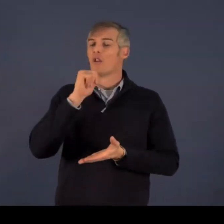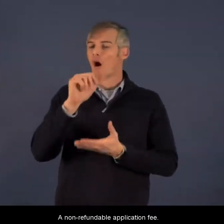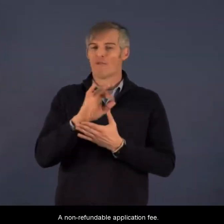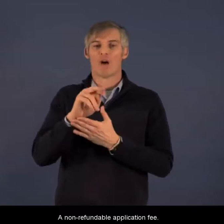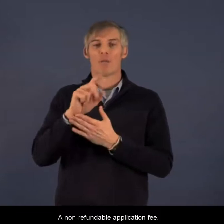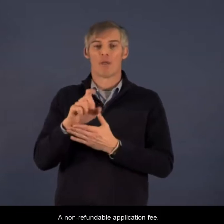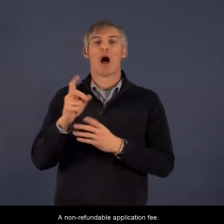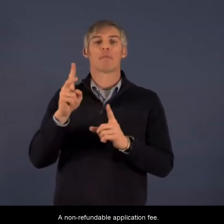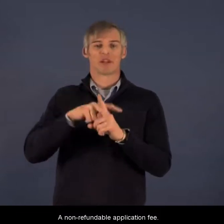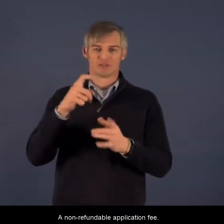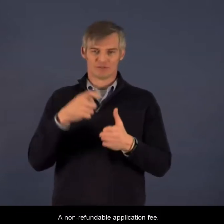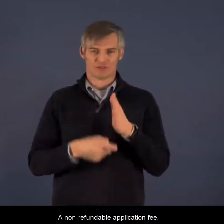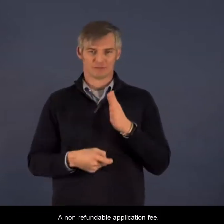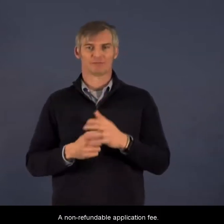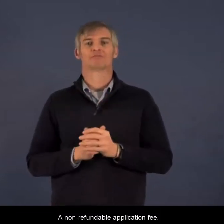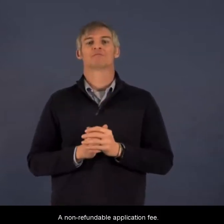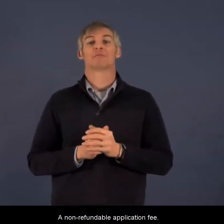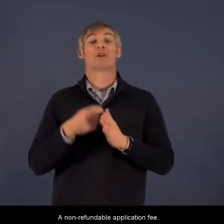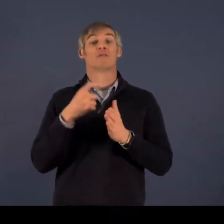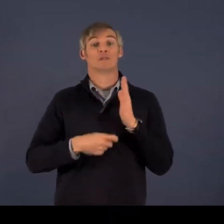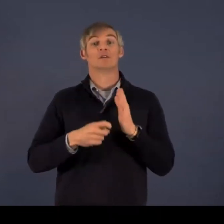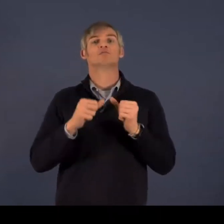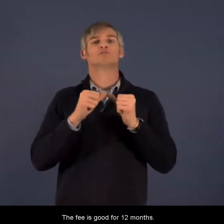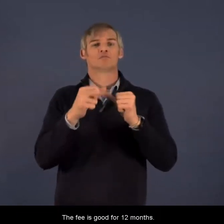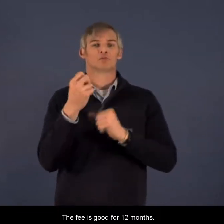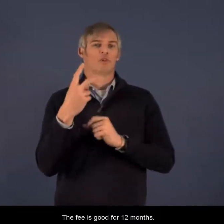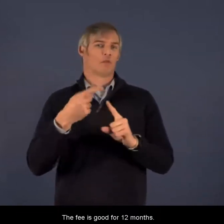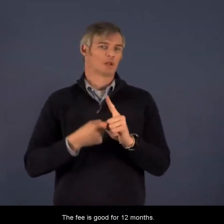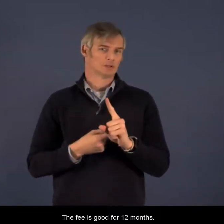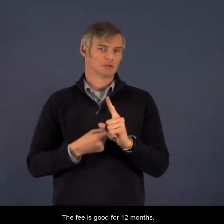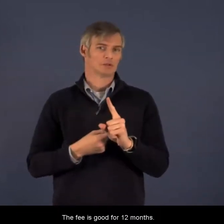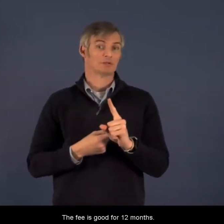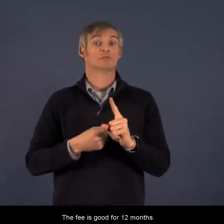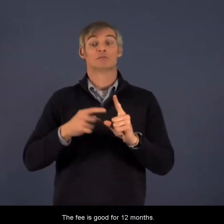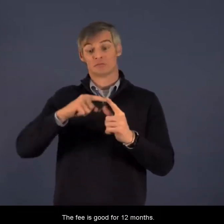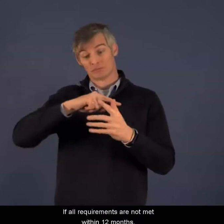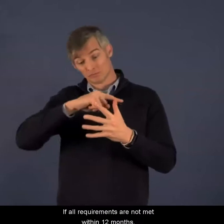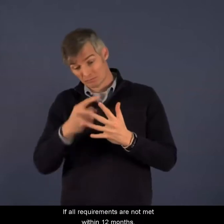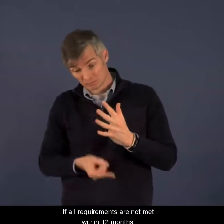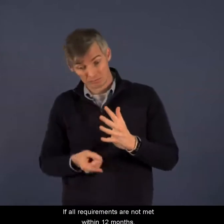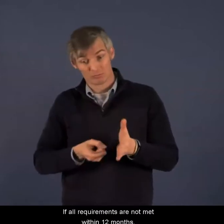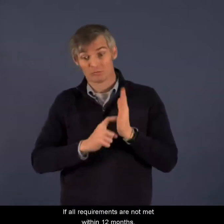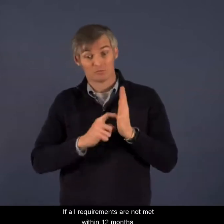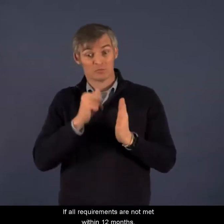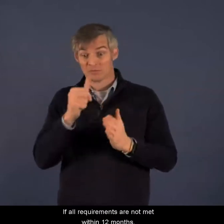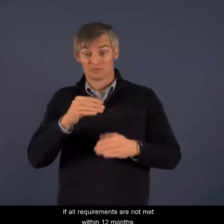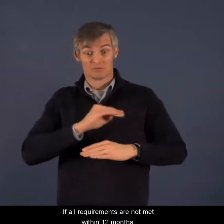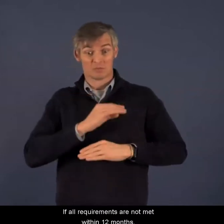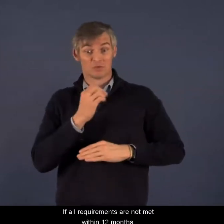Pay a non-refundable application fee. This fee is good for 12 months. If all requirements are not met